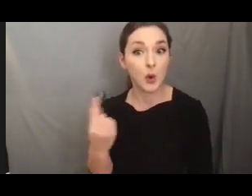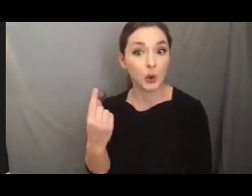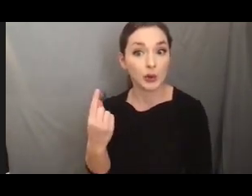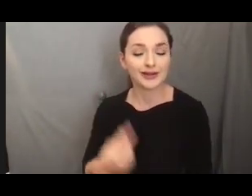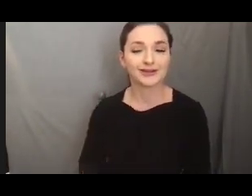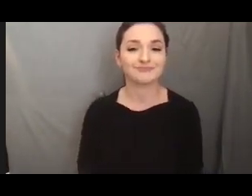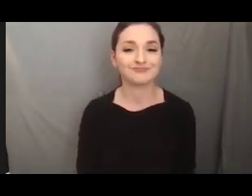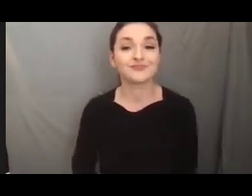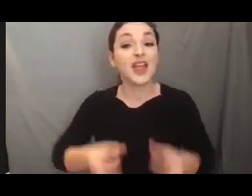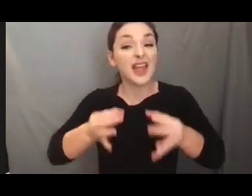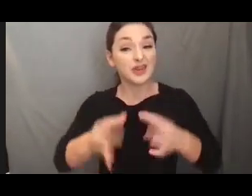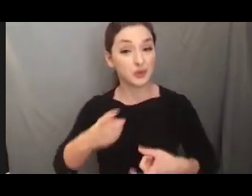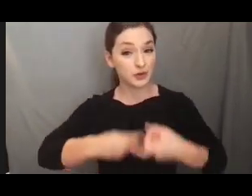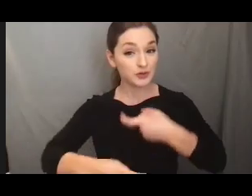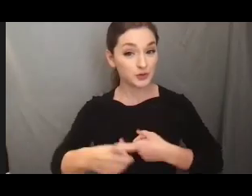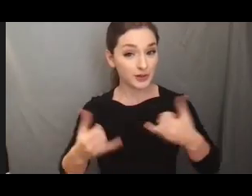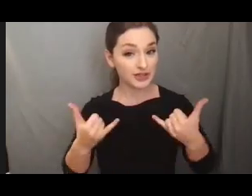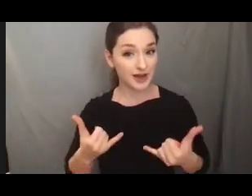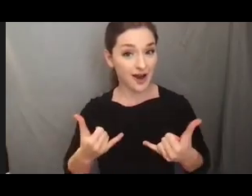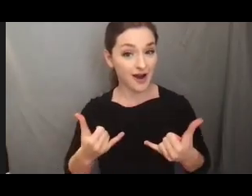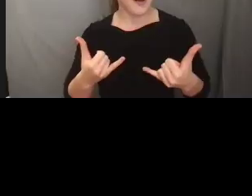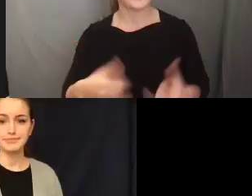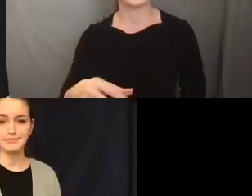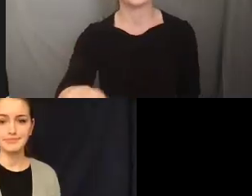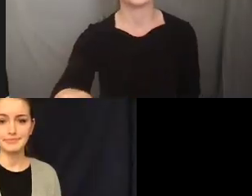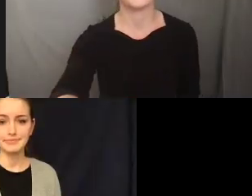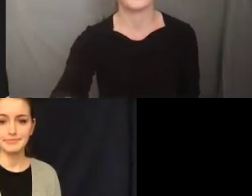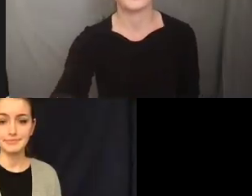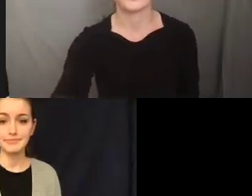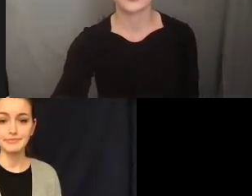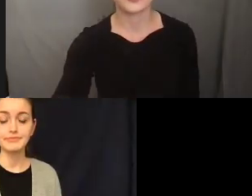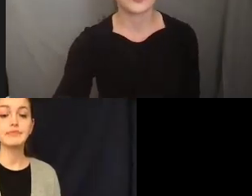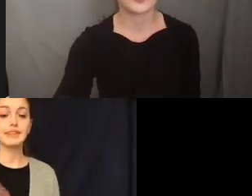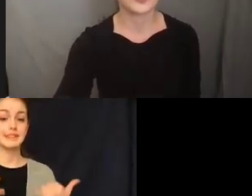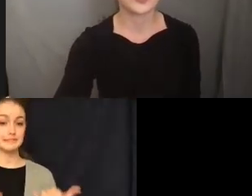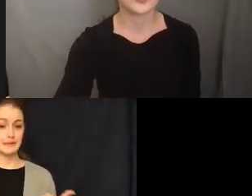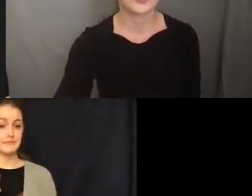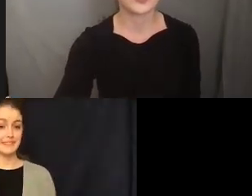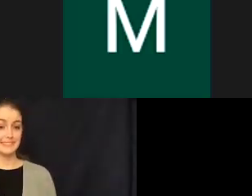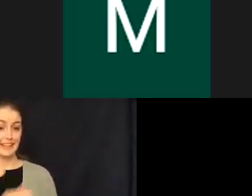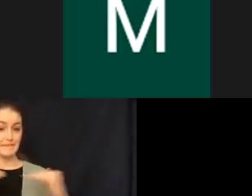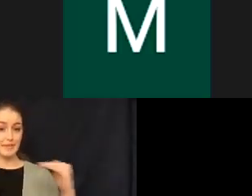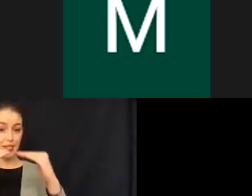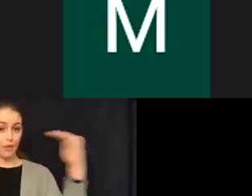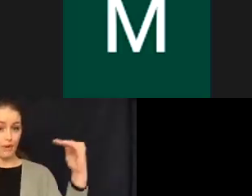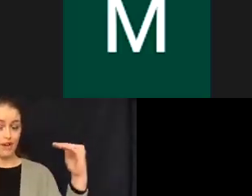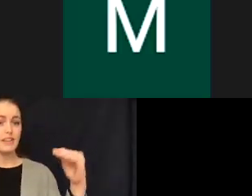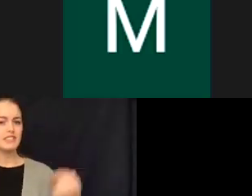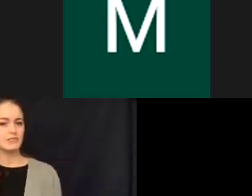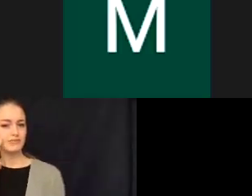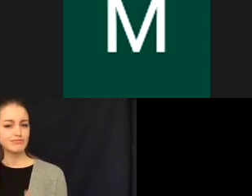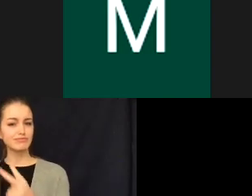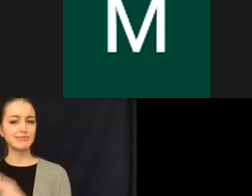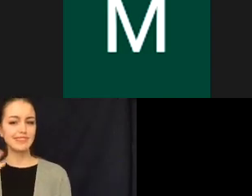Right. So as you come up to the second floor, this commemorates the